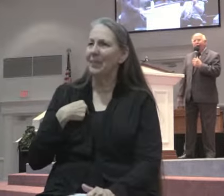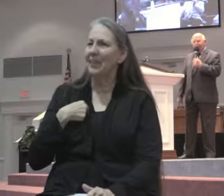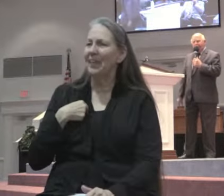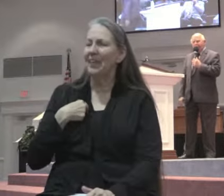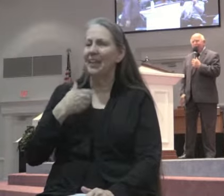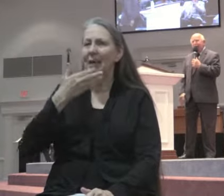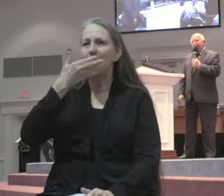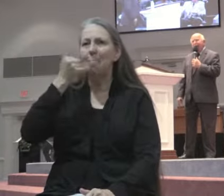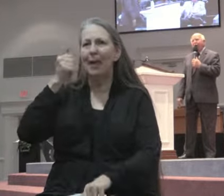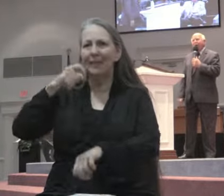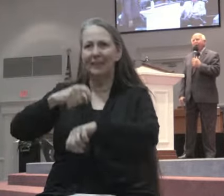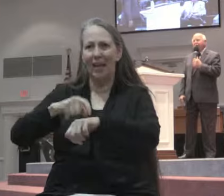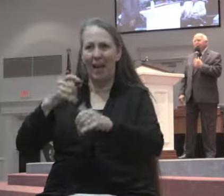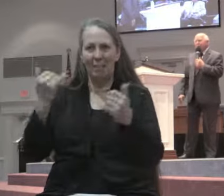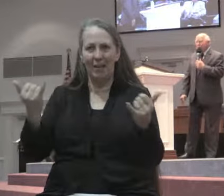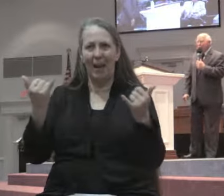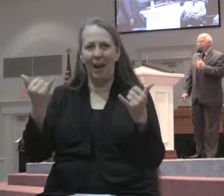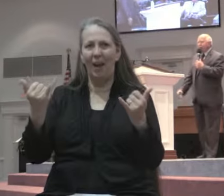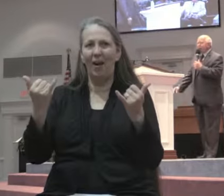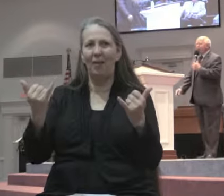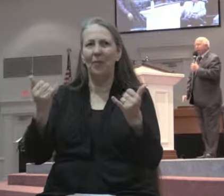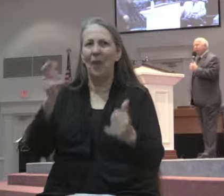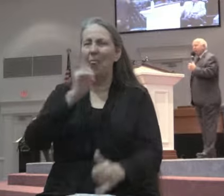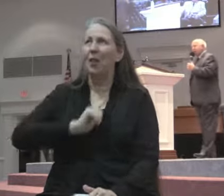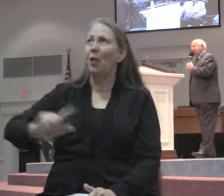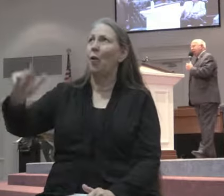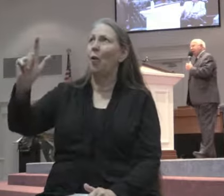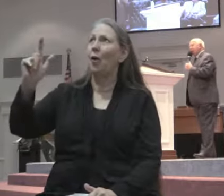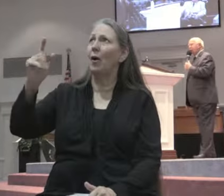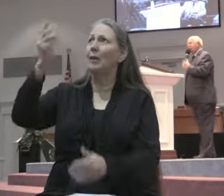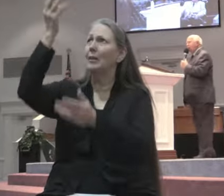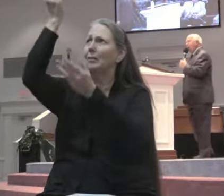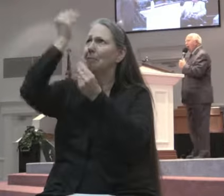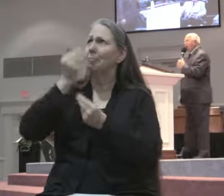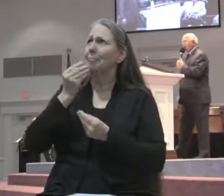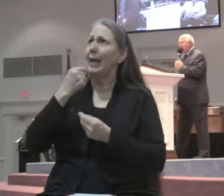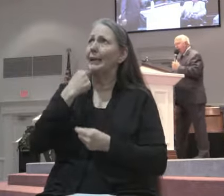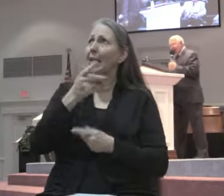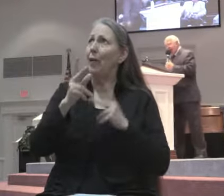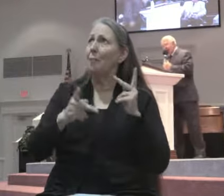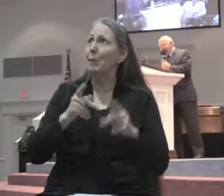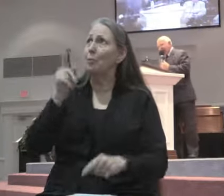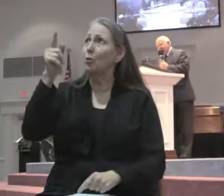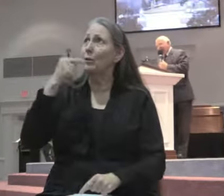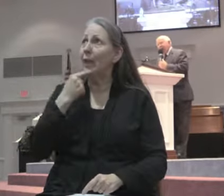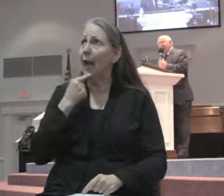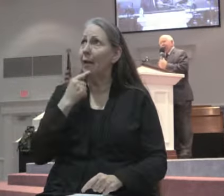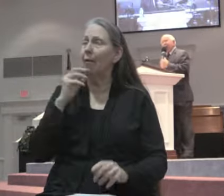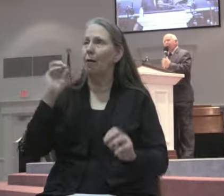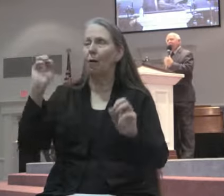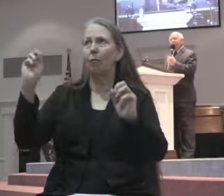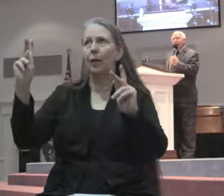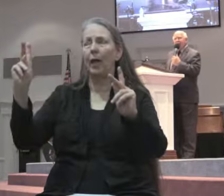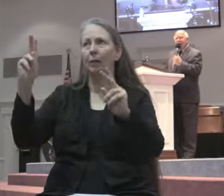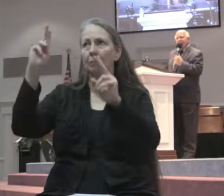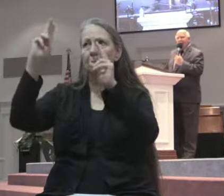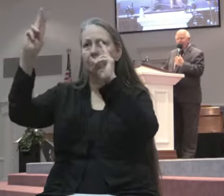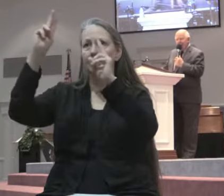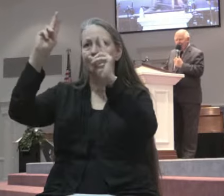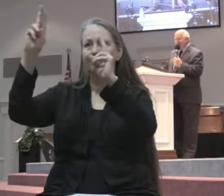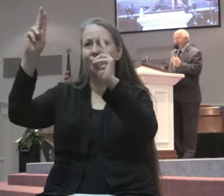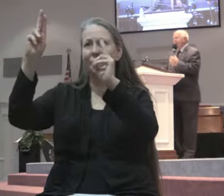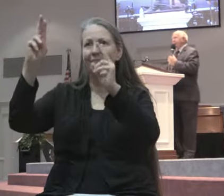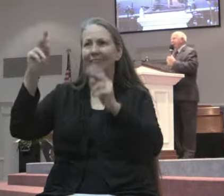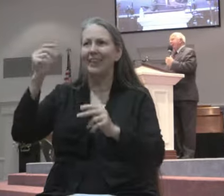greater time in my life than when the Lord says, tell the people I said. Tell the people this